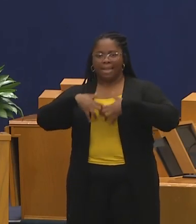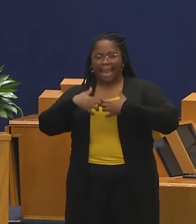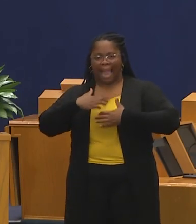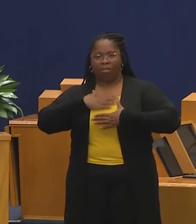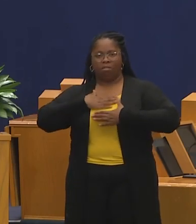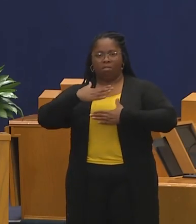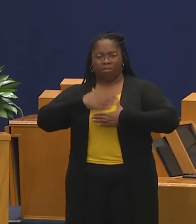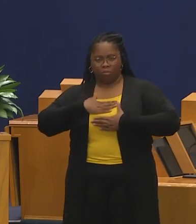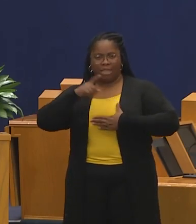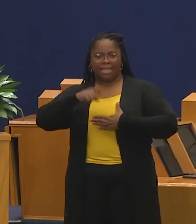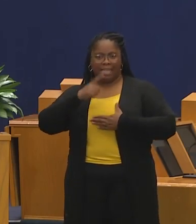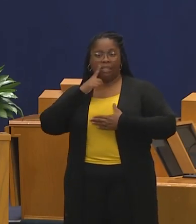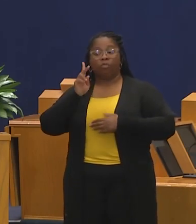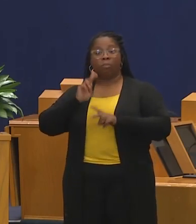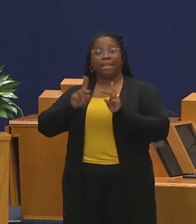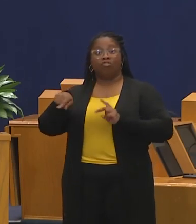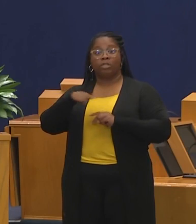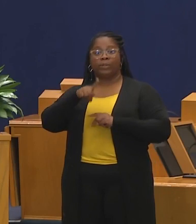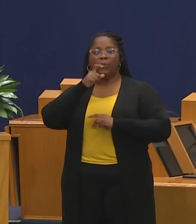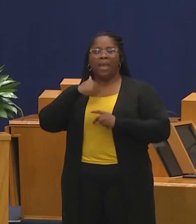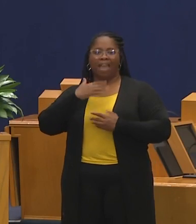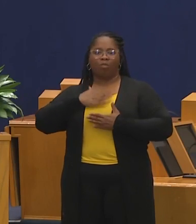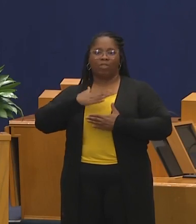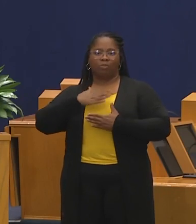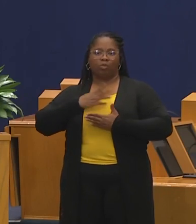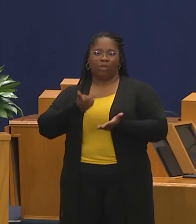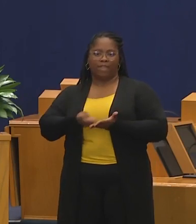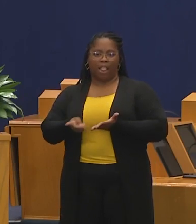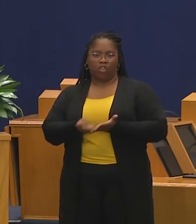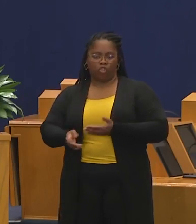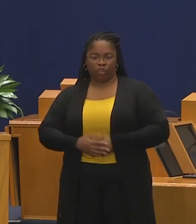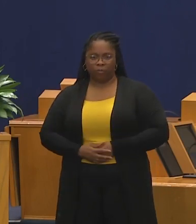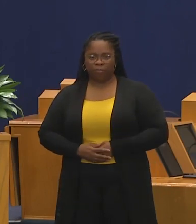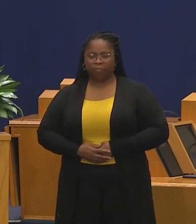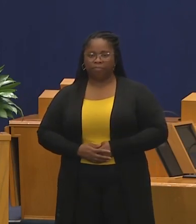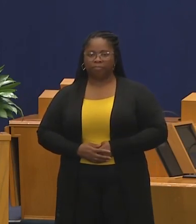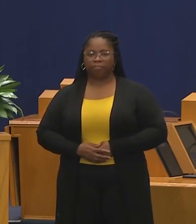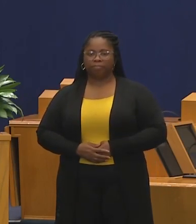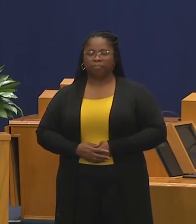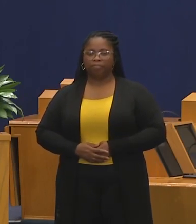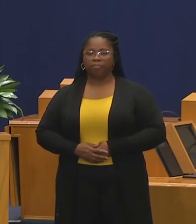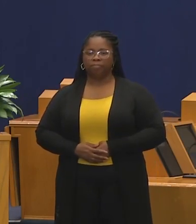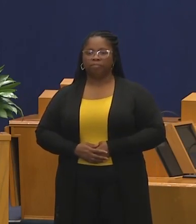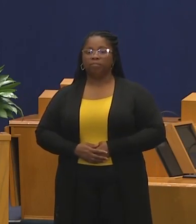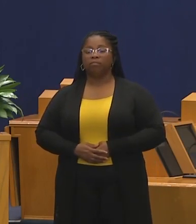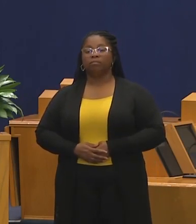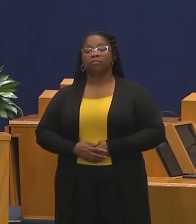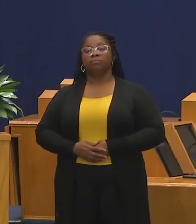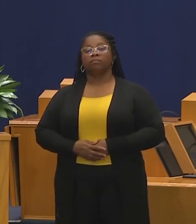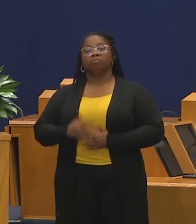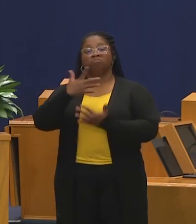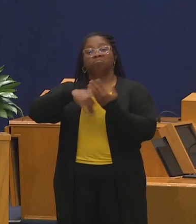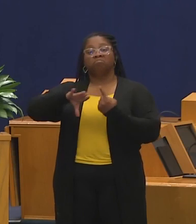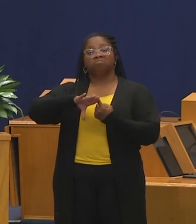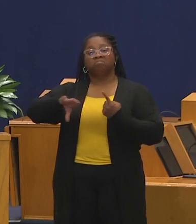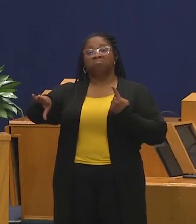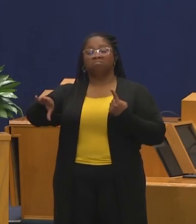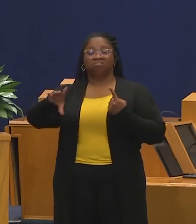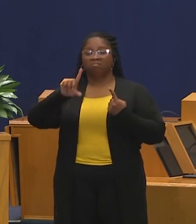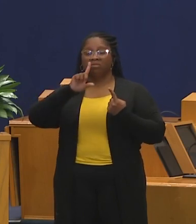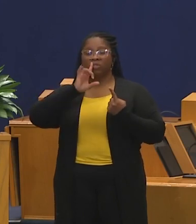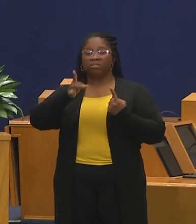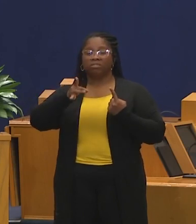needs of patients who have respiratory failure. We know that physical distancing has taken a toll on the